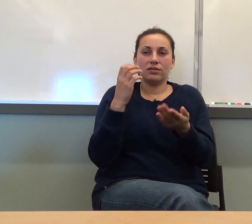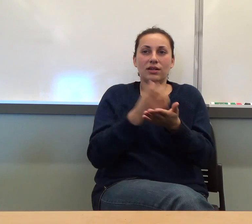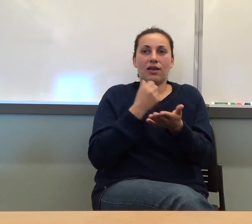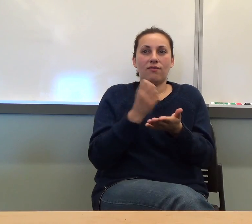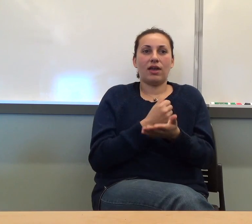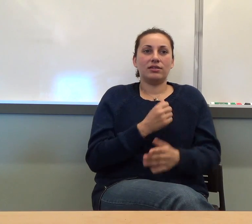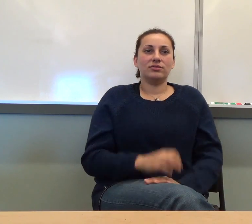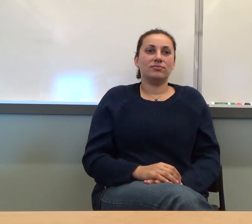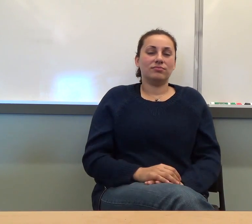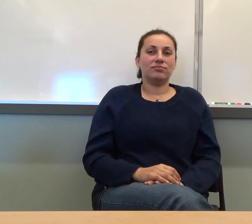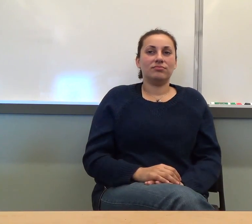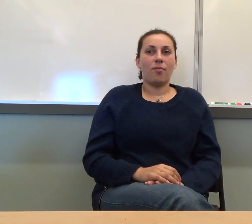Oh, here's a good one.